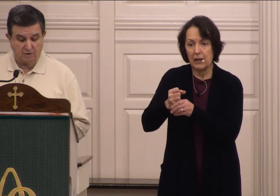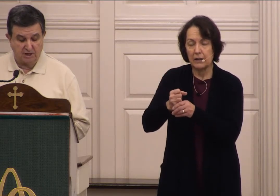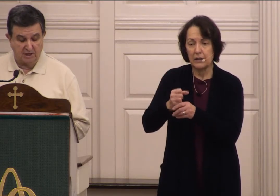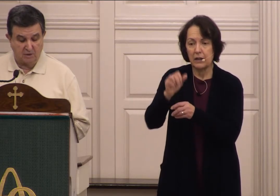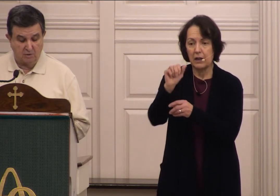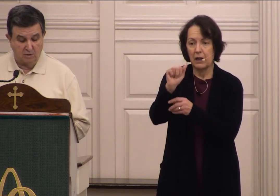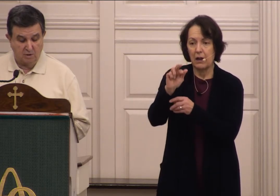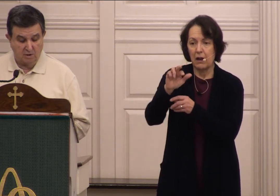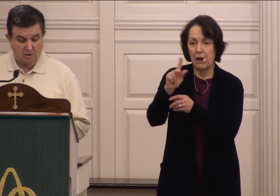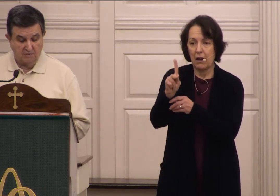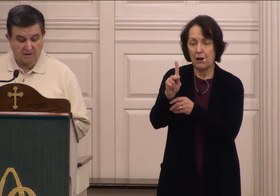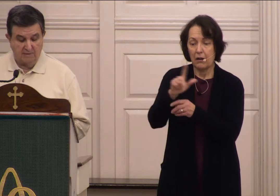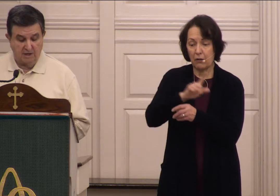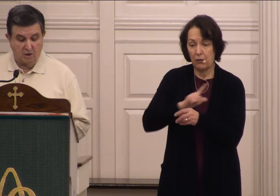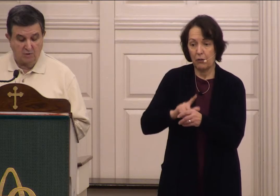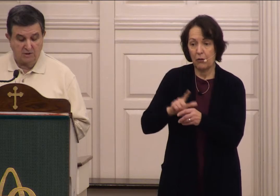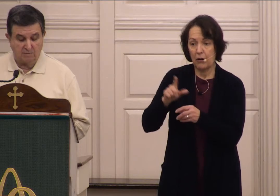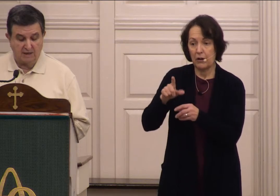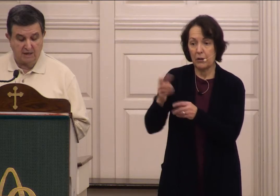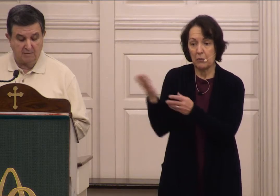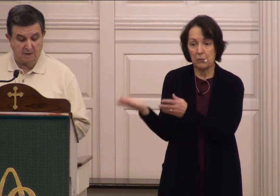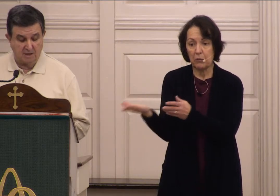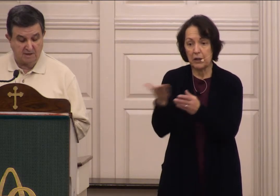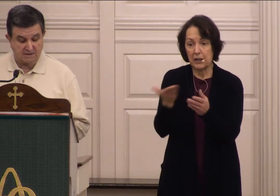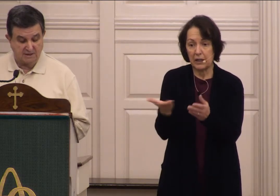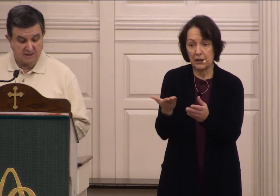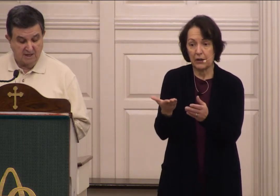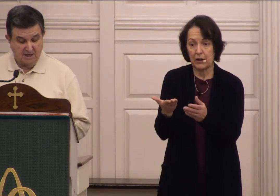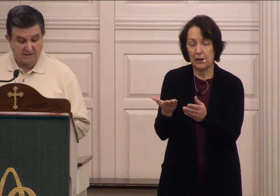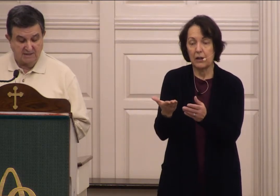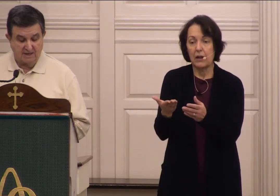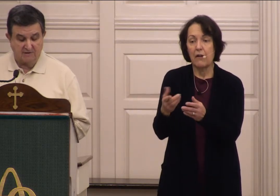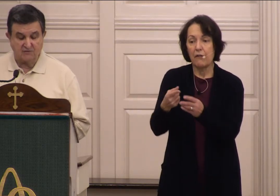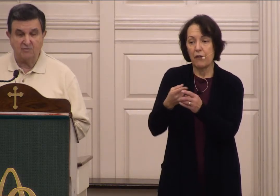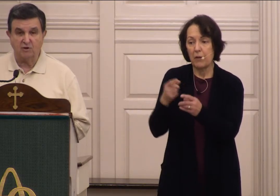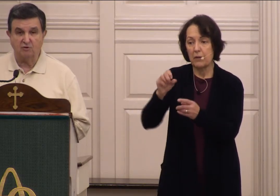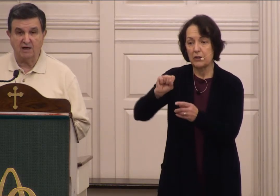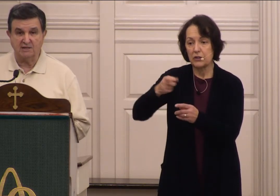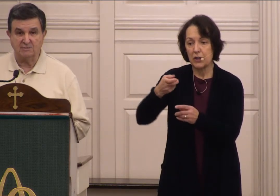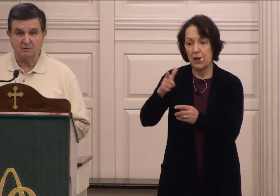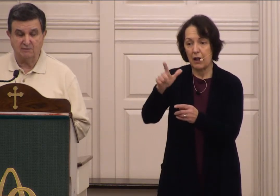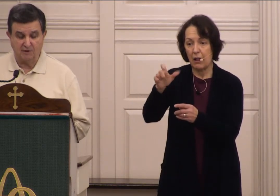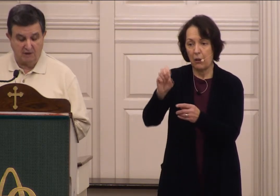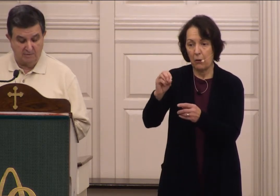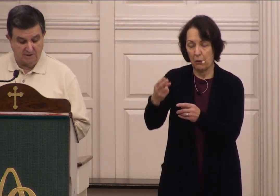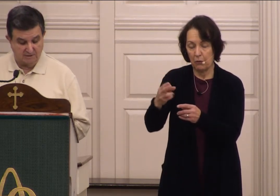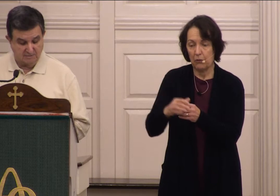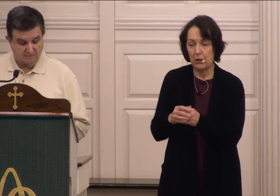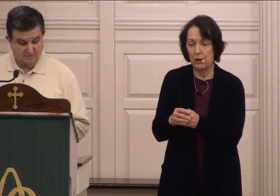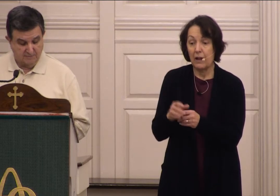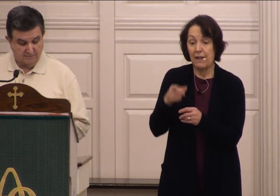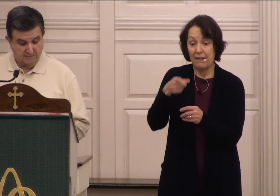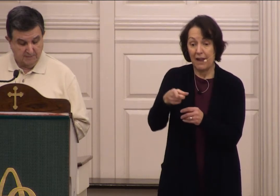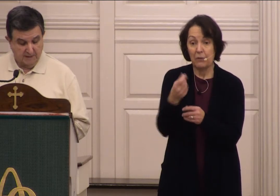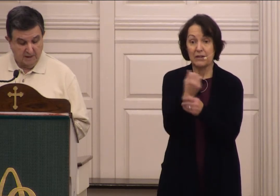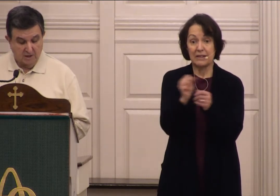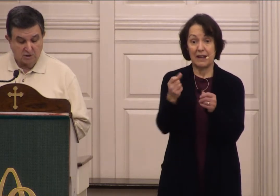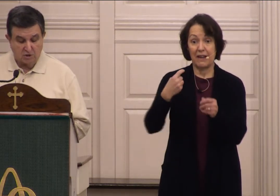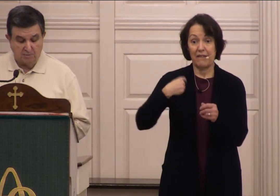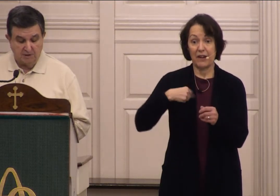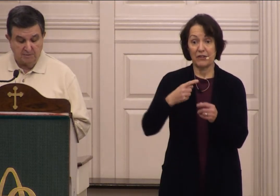Shiloh, that it may go into battle among us and save us from the grasp of our enemies." So